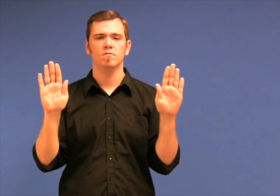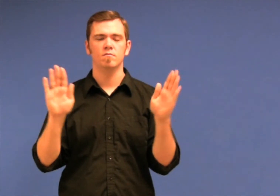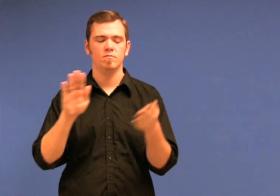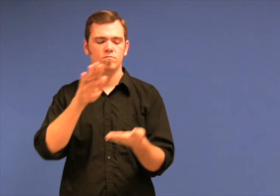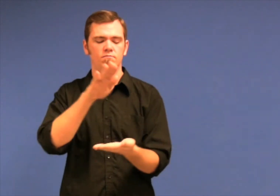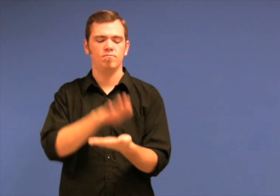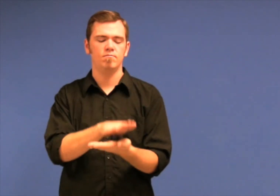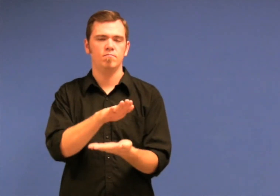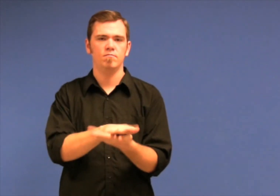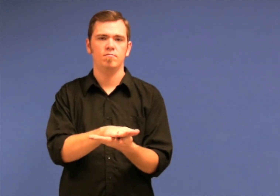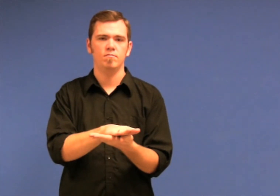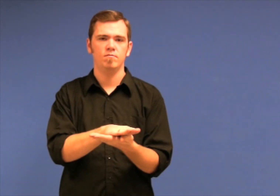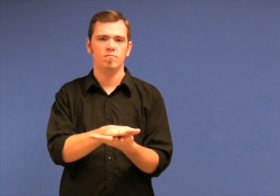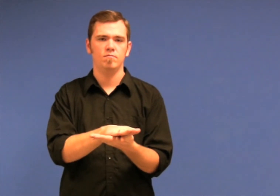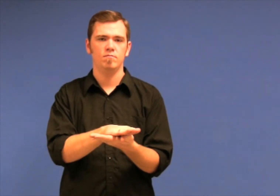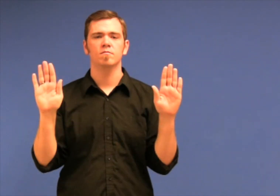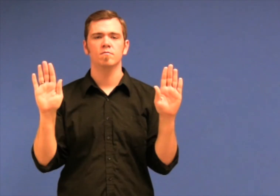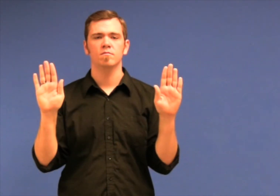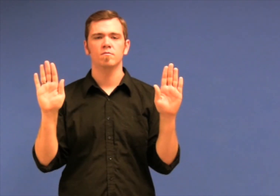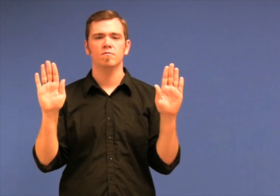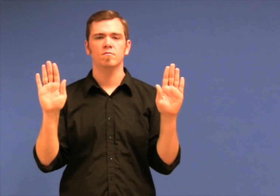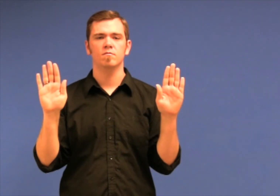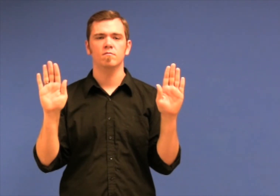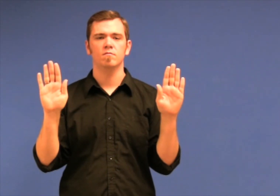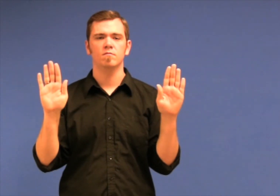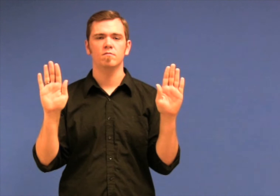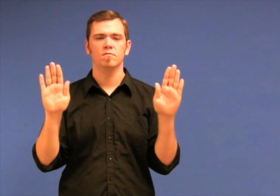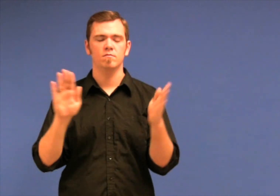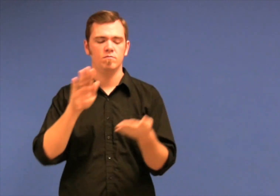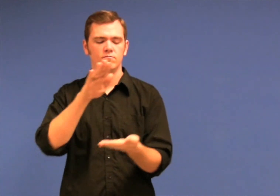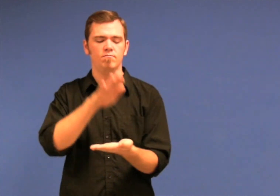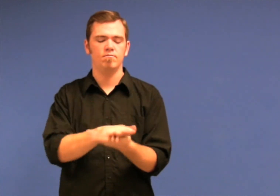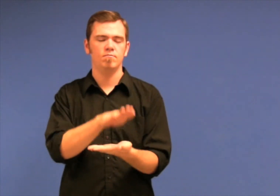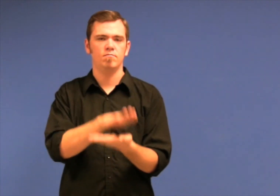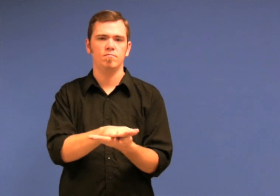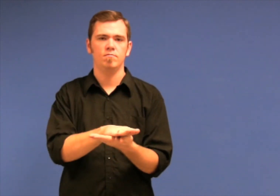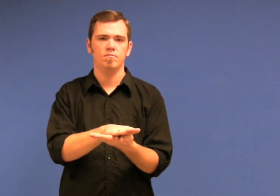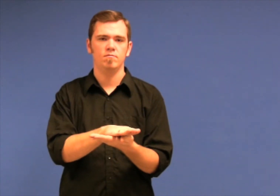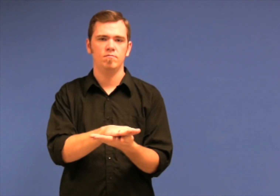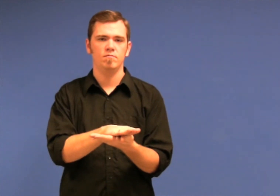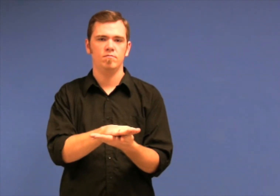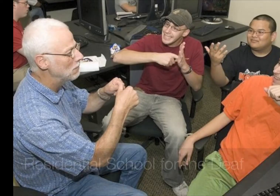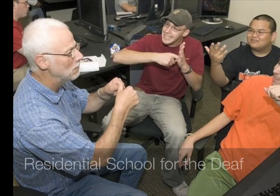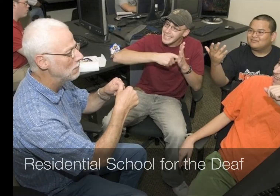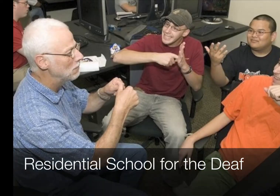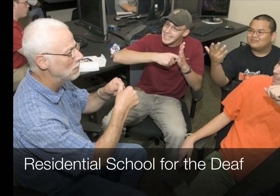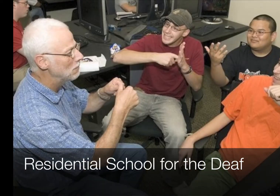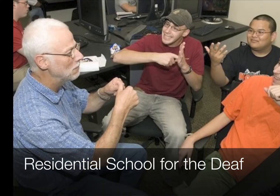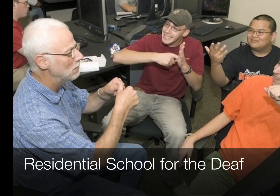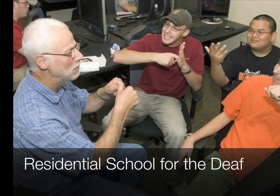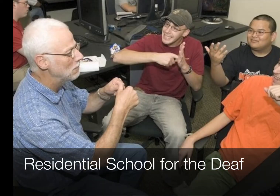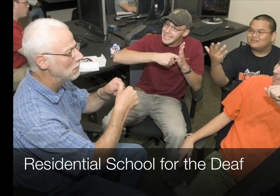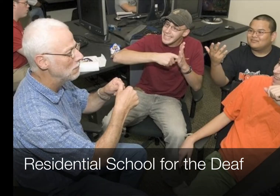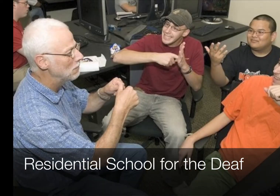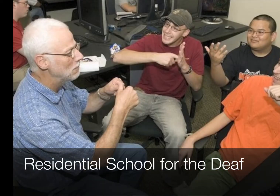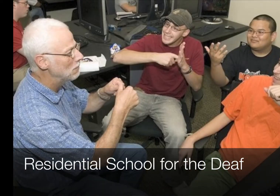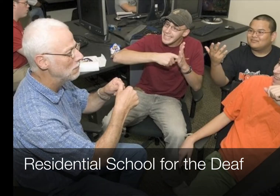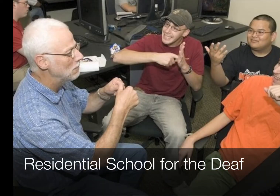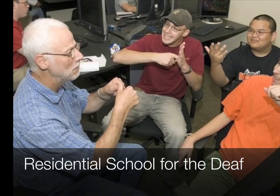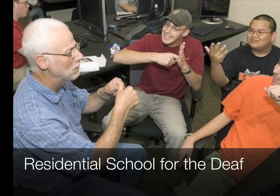School. You're going to do a slight clap, like you're trying to get the classroom's attention. So, school. All right, now we're going to